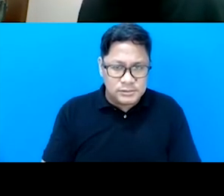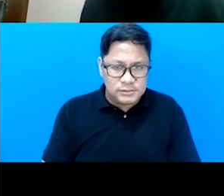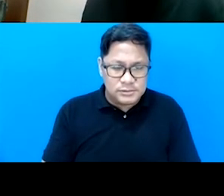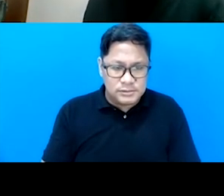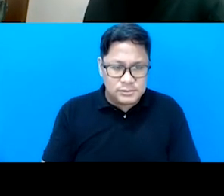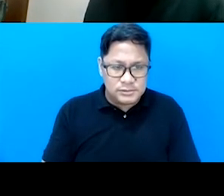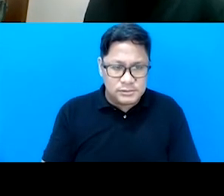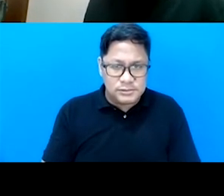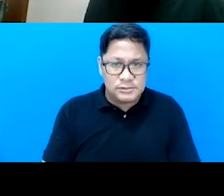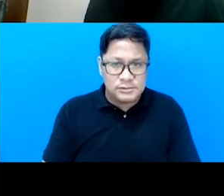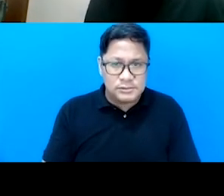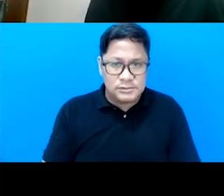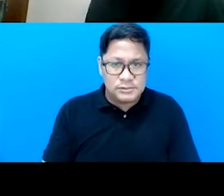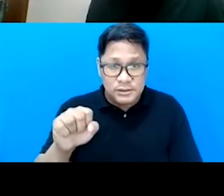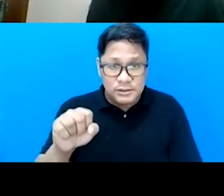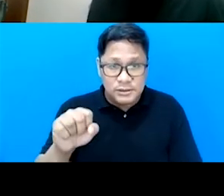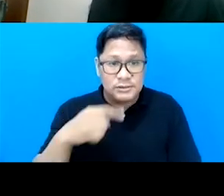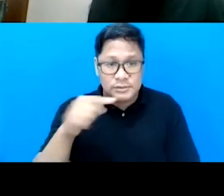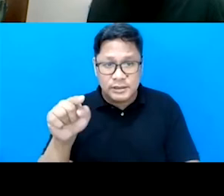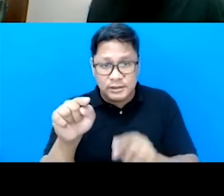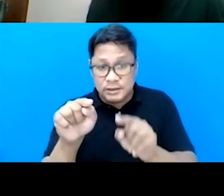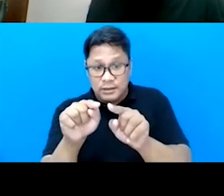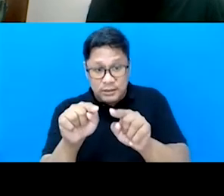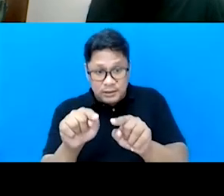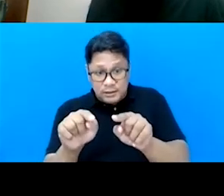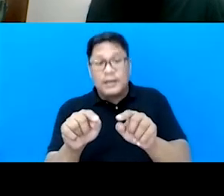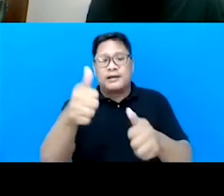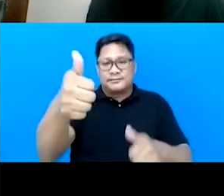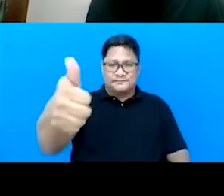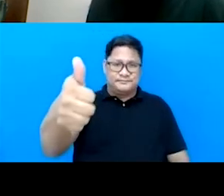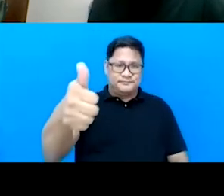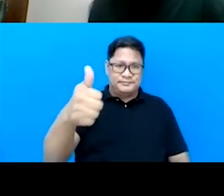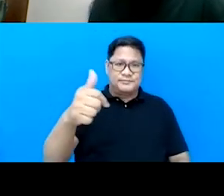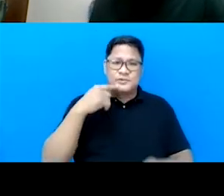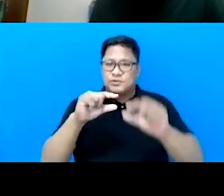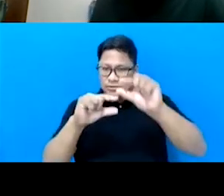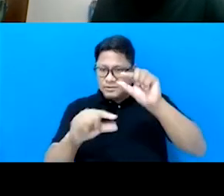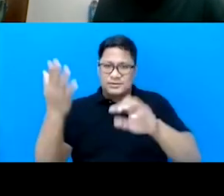Yeah, so again, blank space under each photo like we did in the previous lesson.